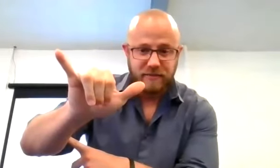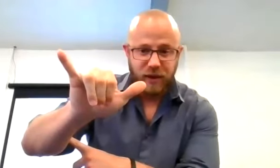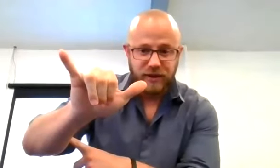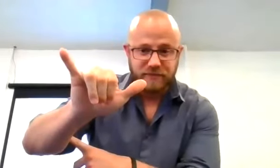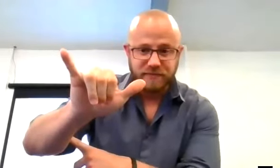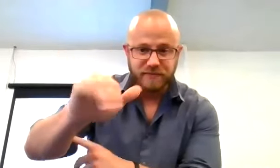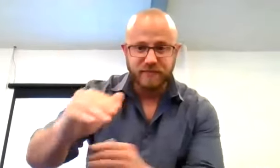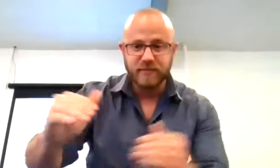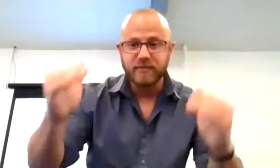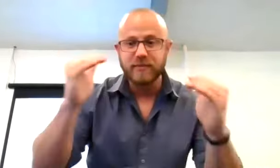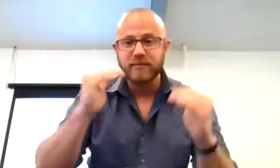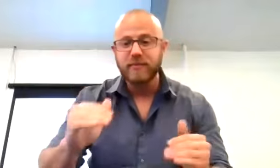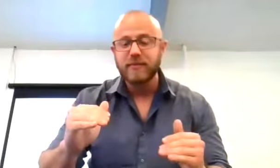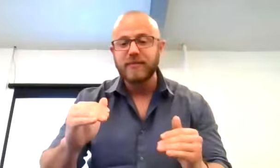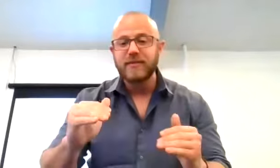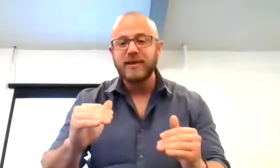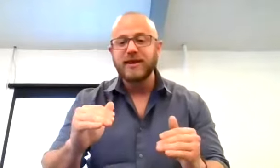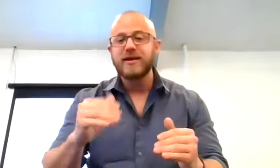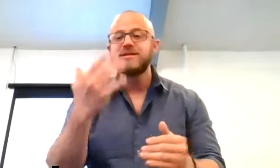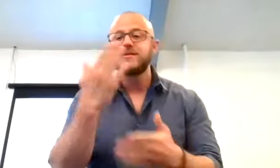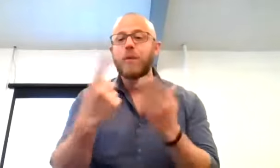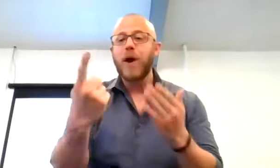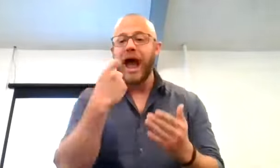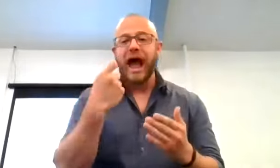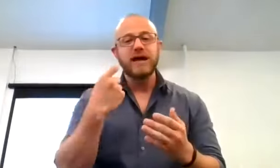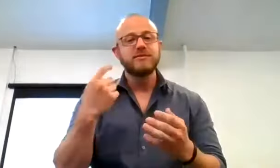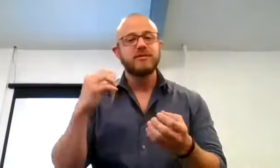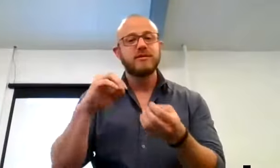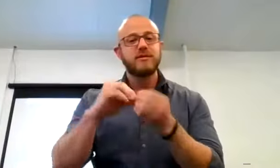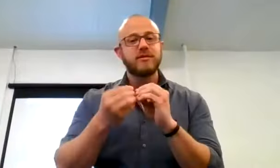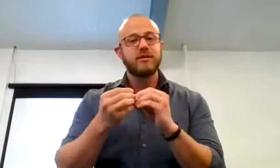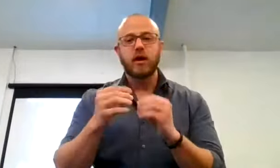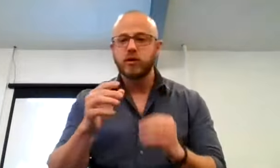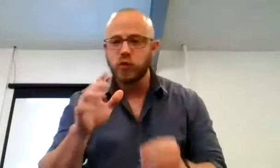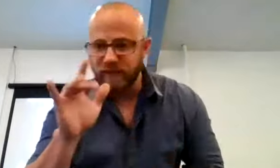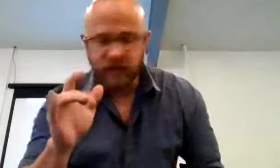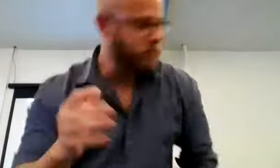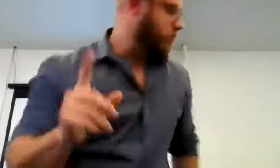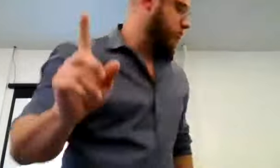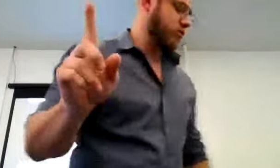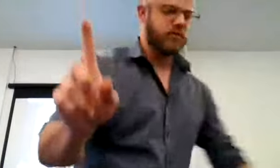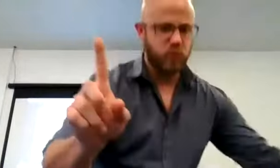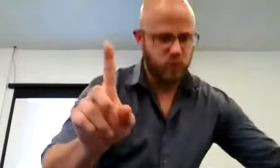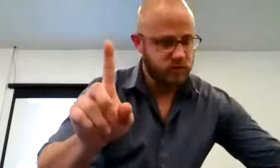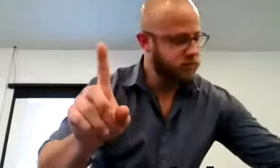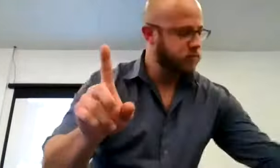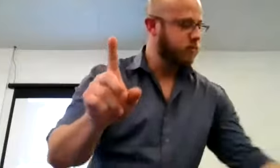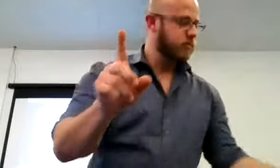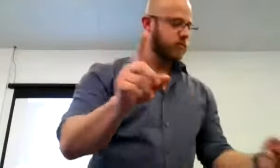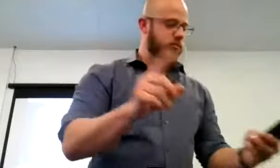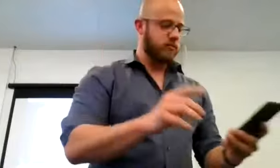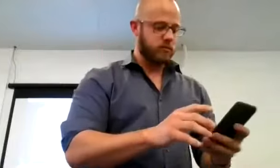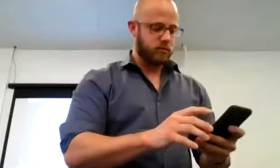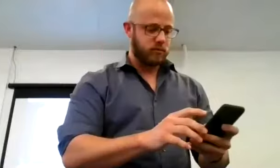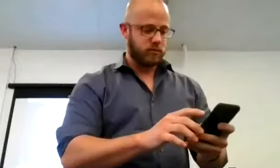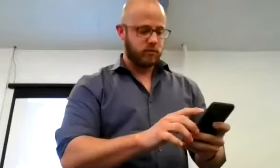That's how you spell it. And then someone asks the number, let me see, 25. Let me see, hold on a second, just